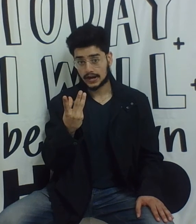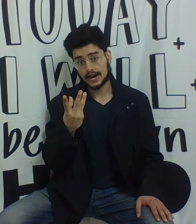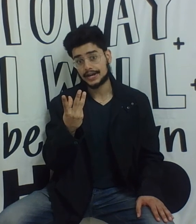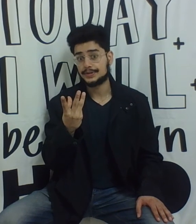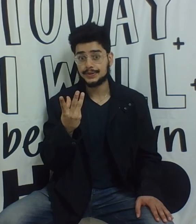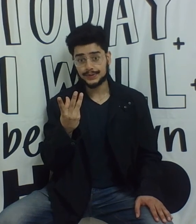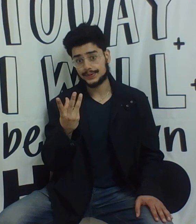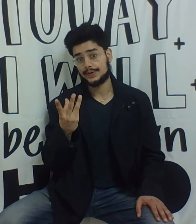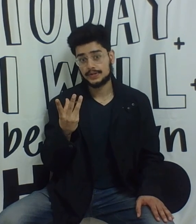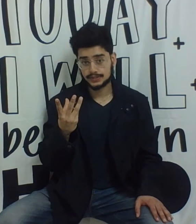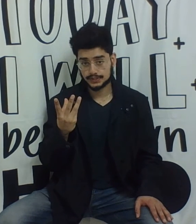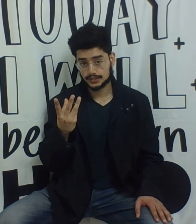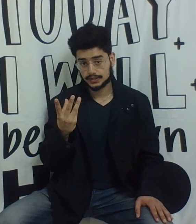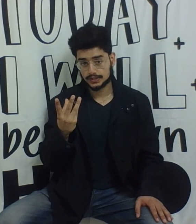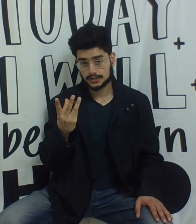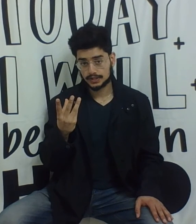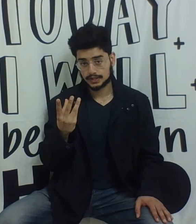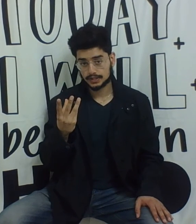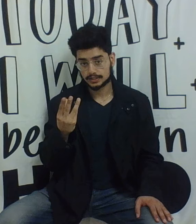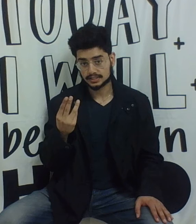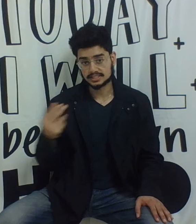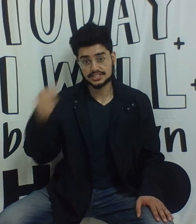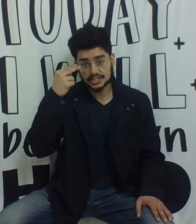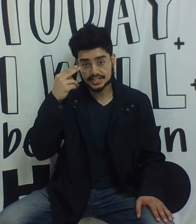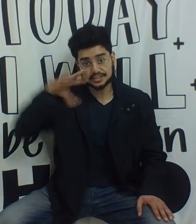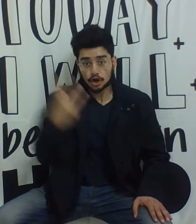I don't know. This is just a thought.